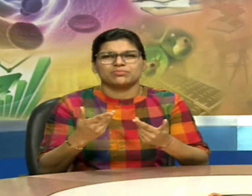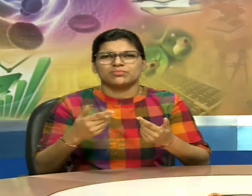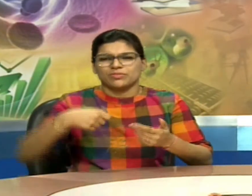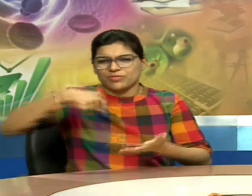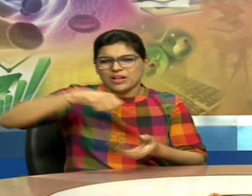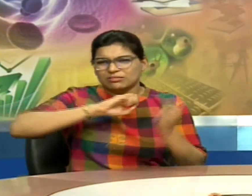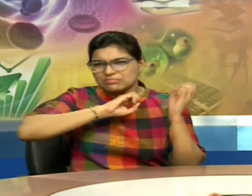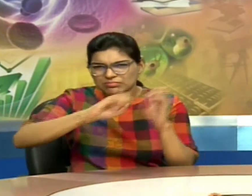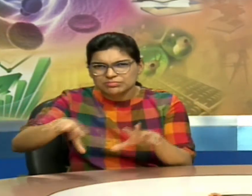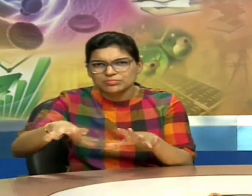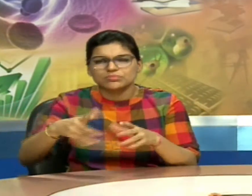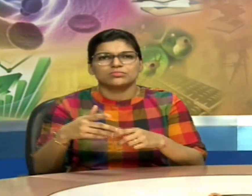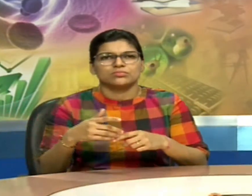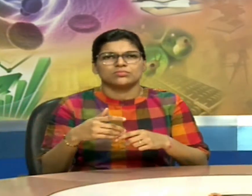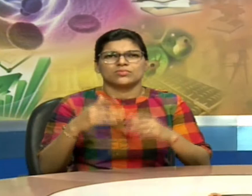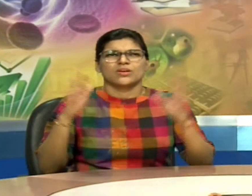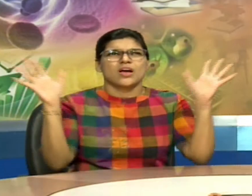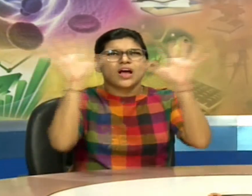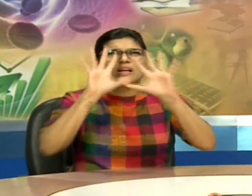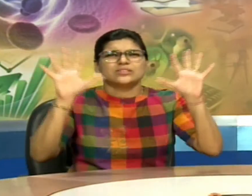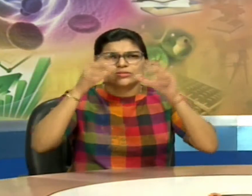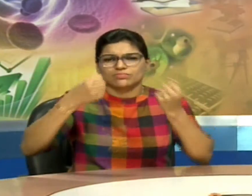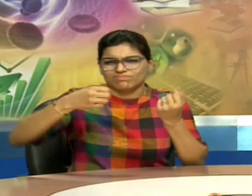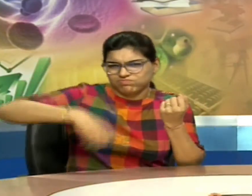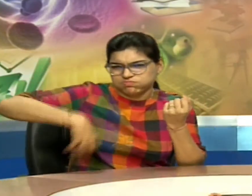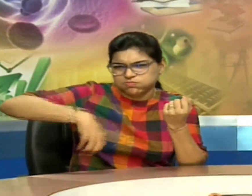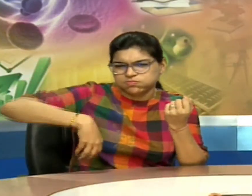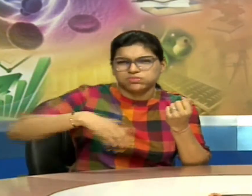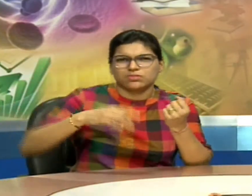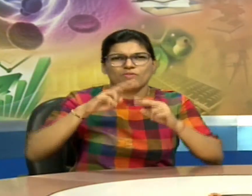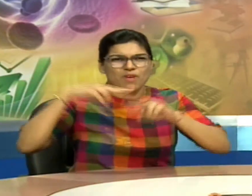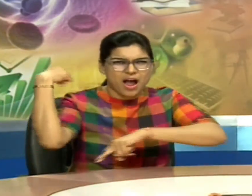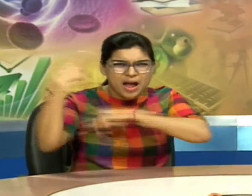It is the release of harmful and poisonous substances in the environment.